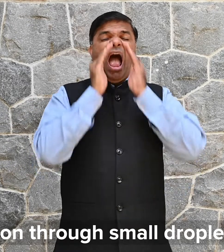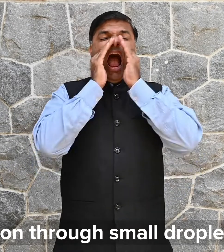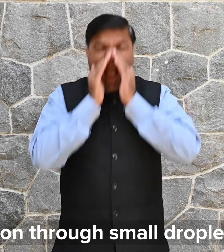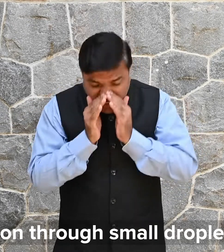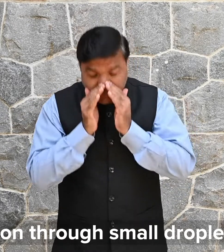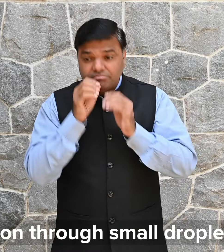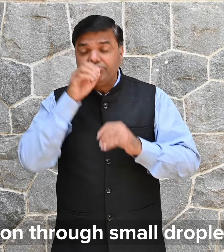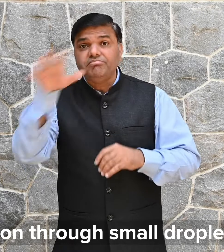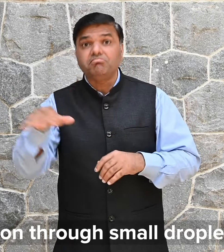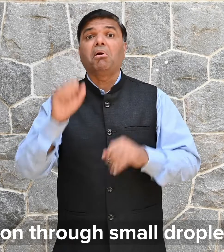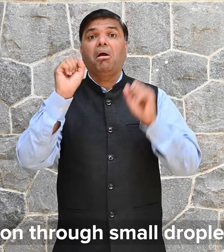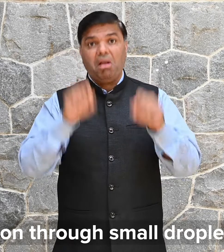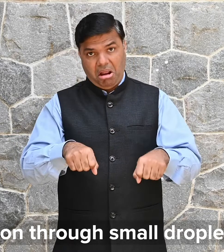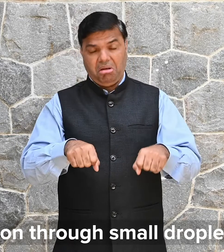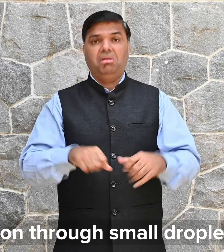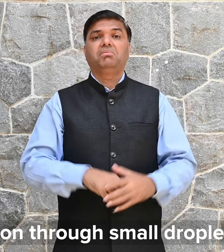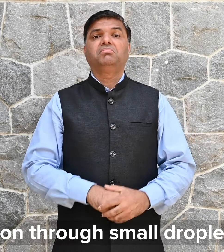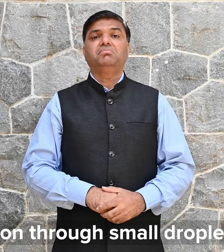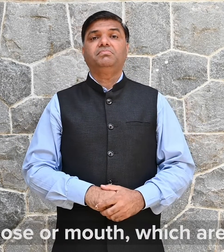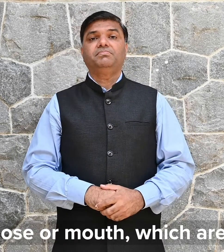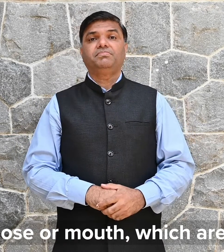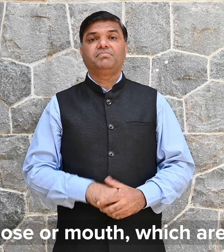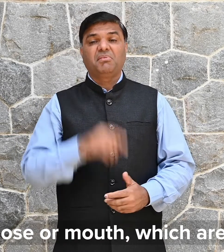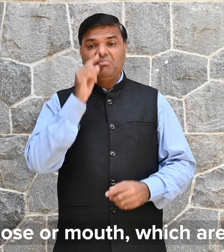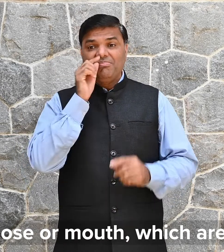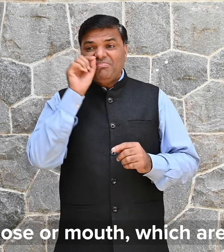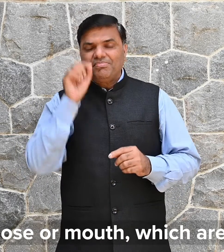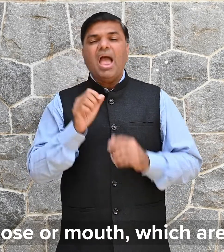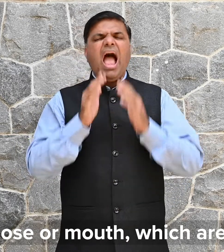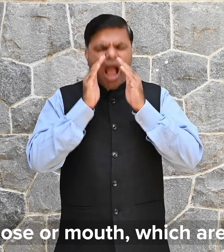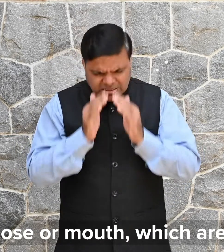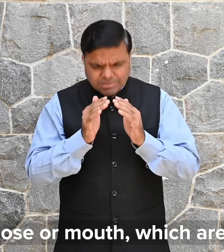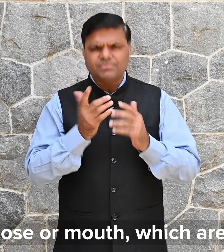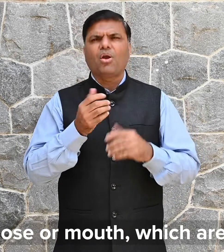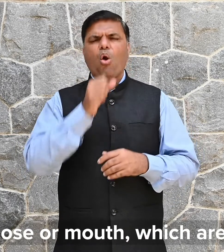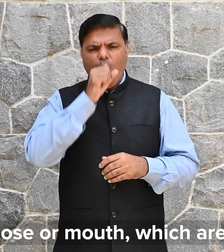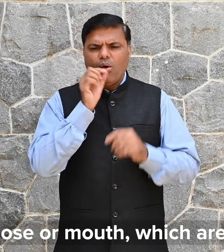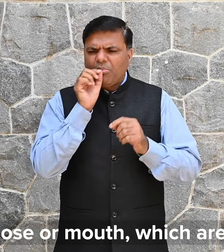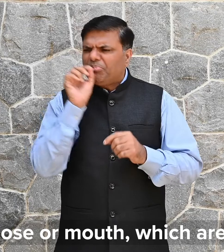mouth, which are spread when the person with COVID-19 coughs or exhales.